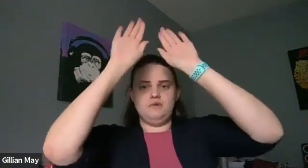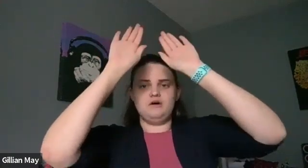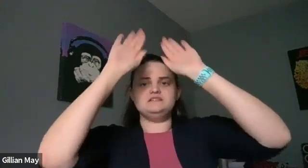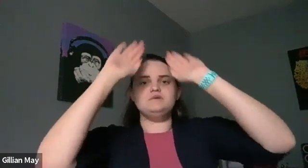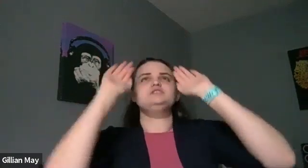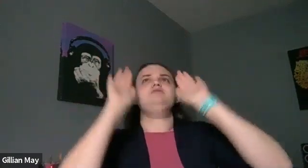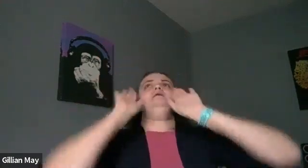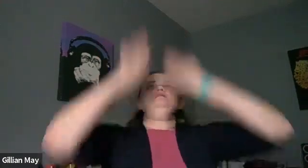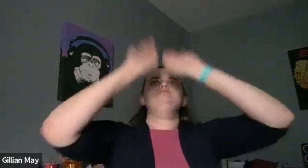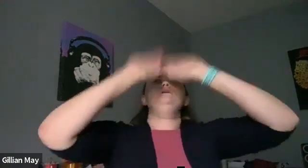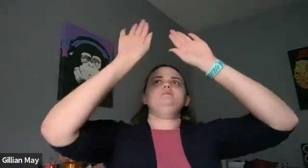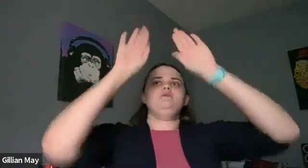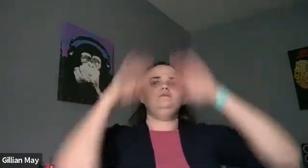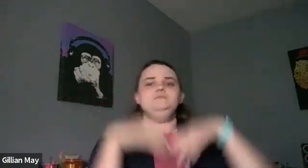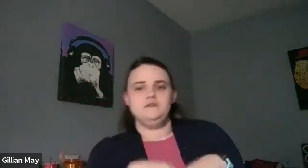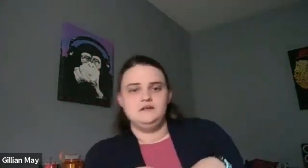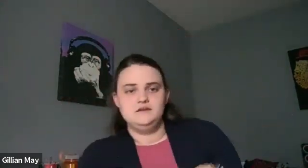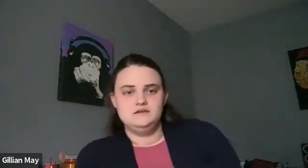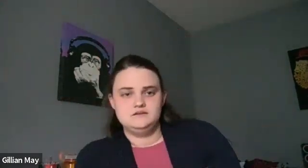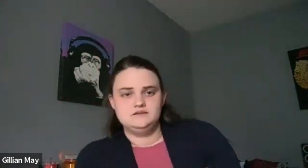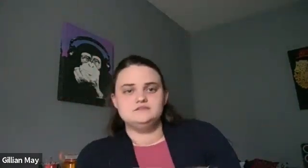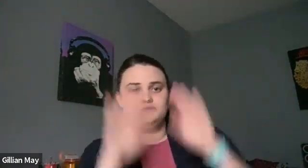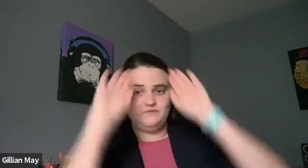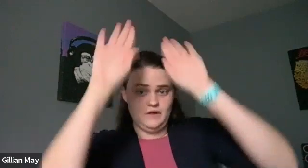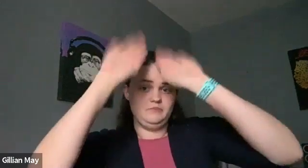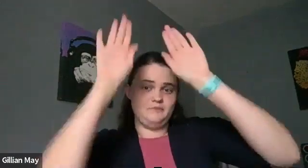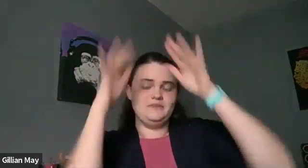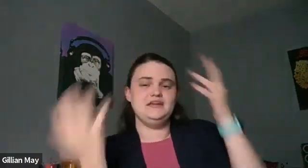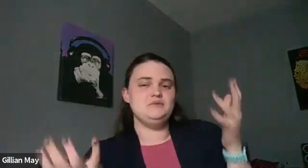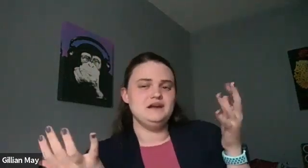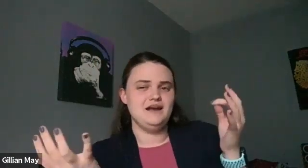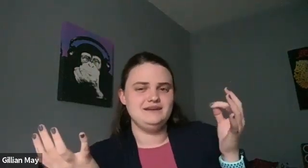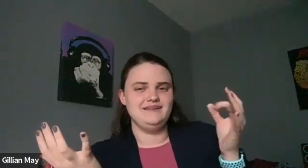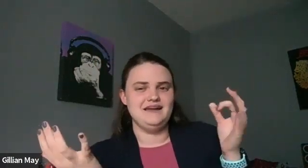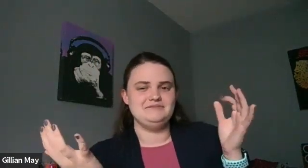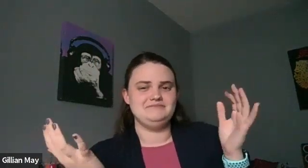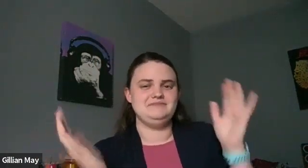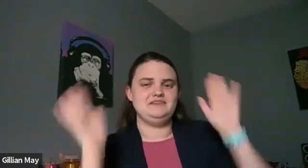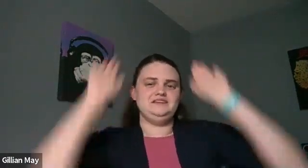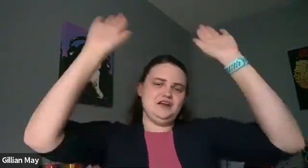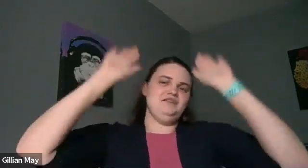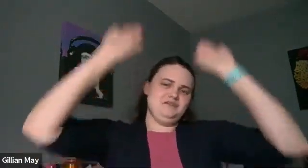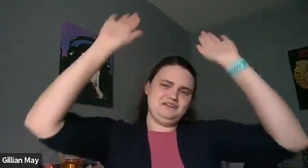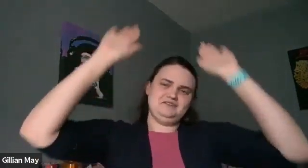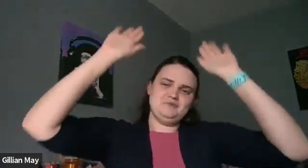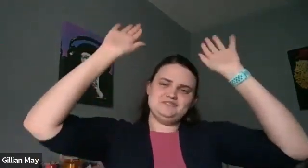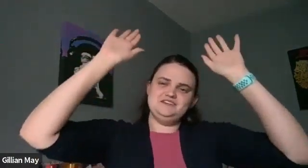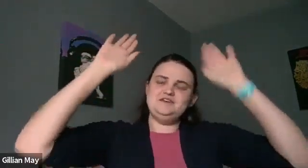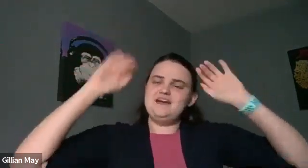It's the motion of volleyball. So volleyball. And you want to kind of like not look like you're almost like, that